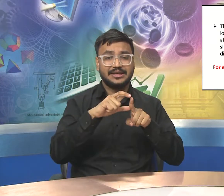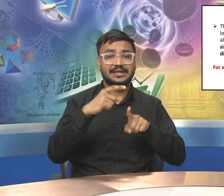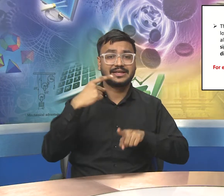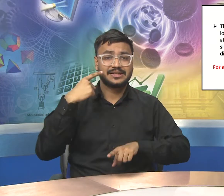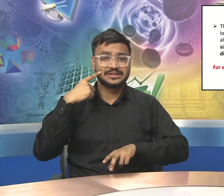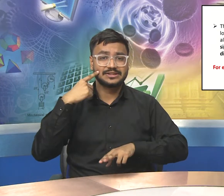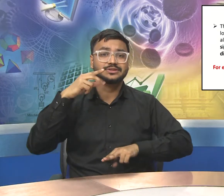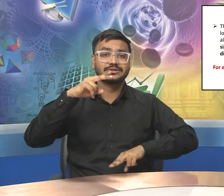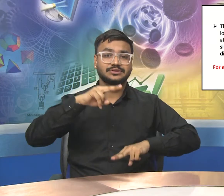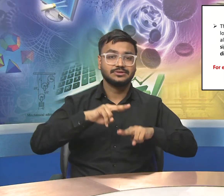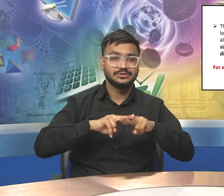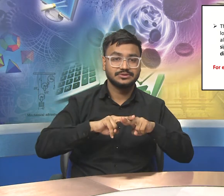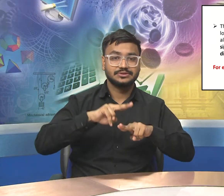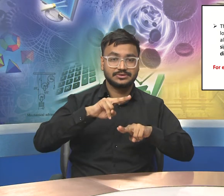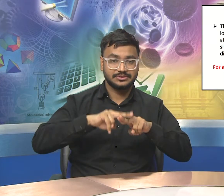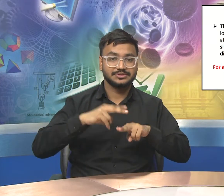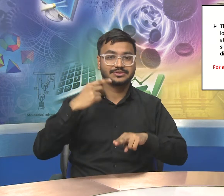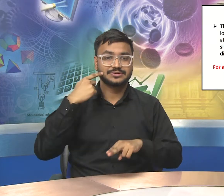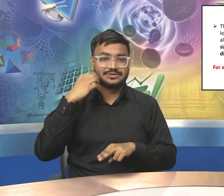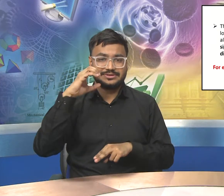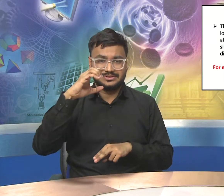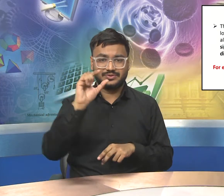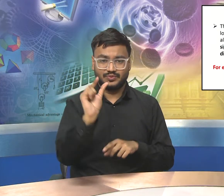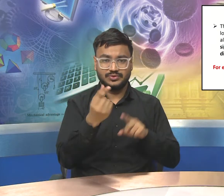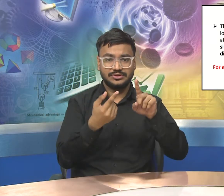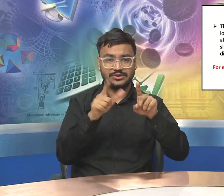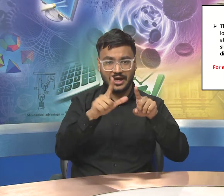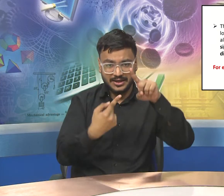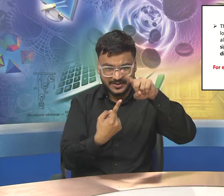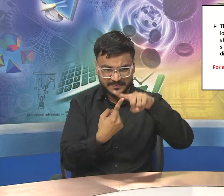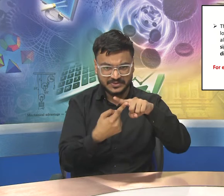For example, the sign of difficult.